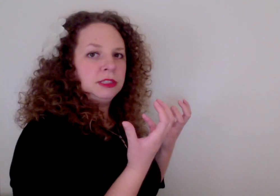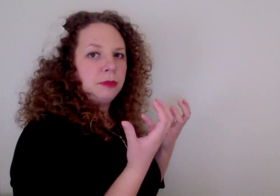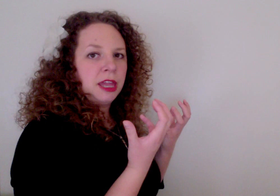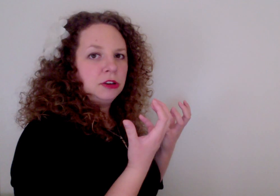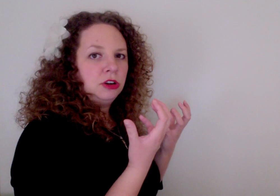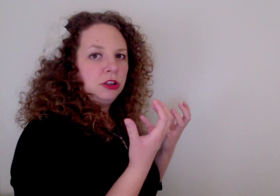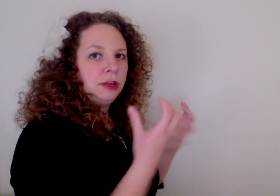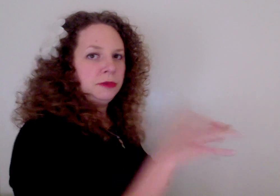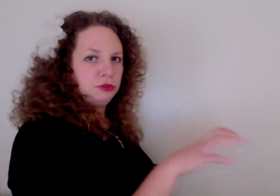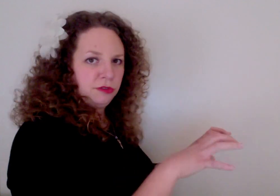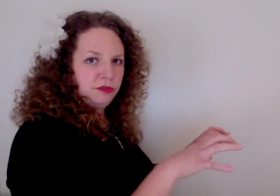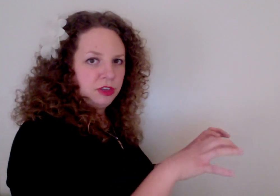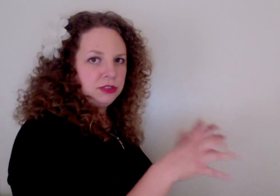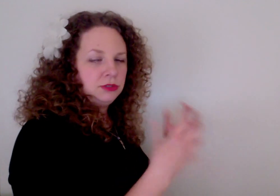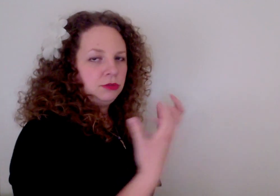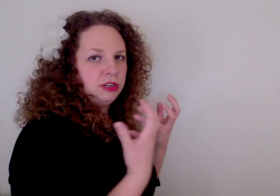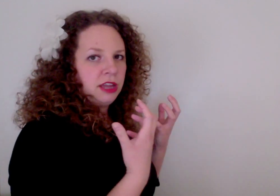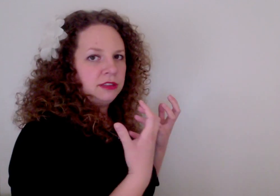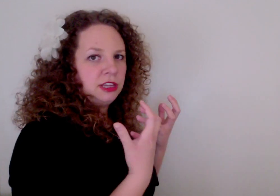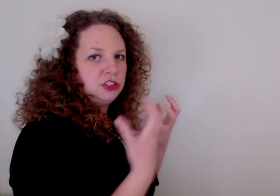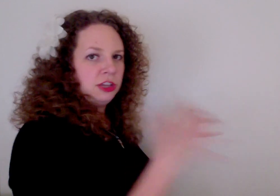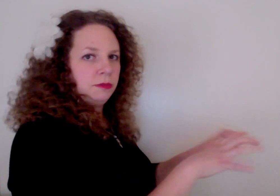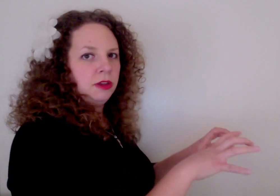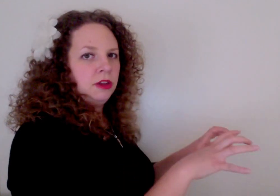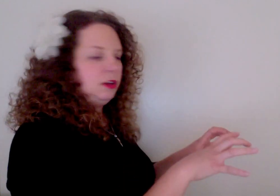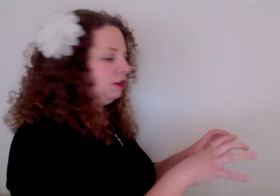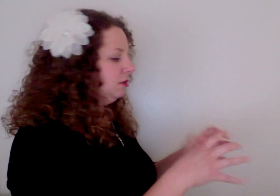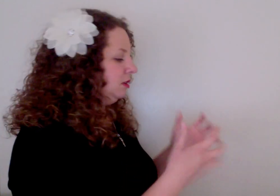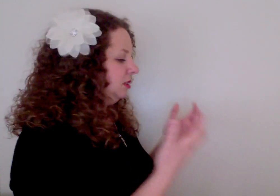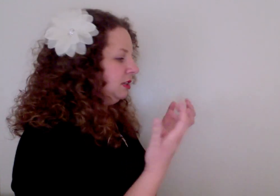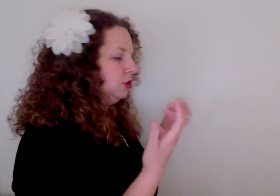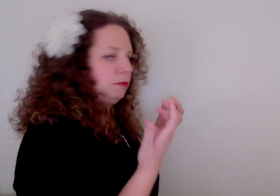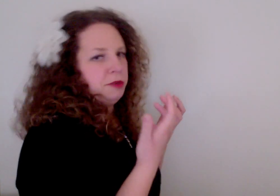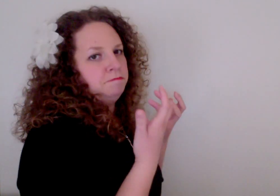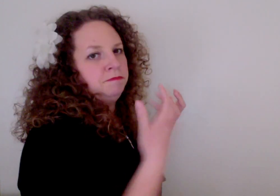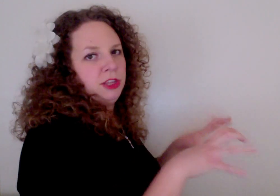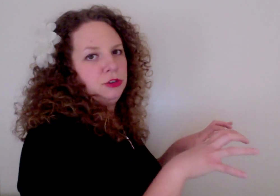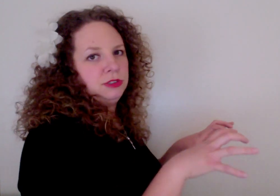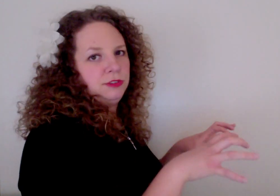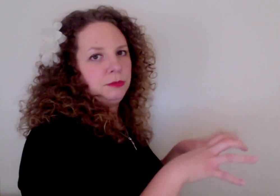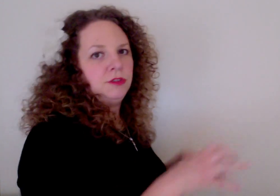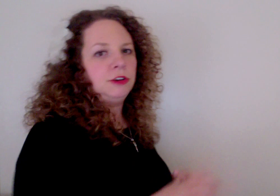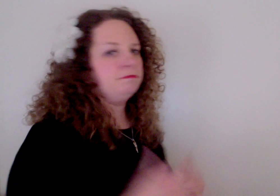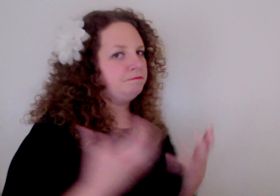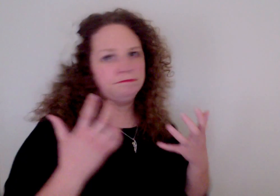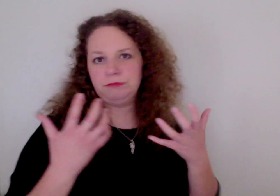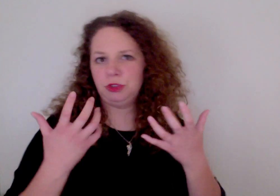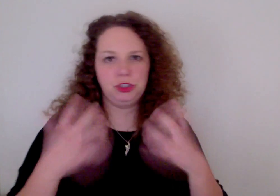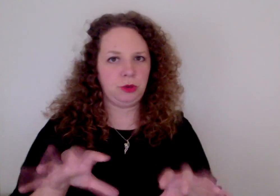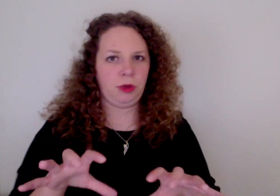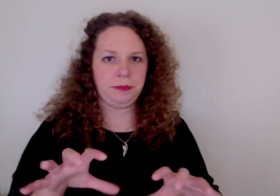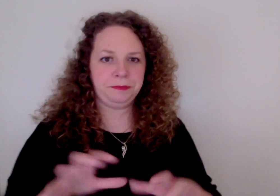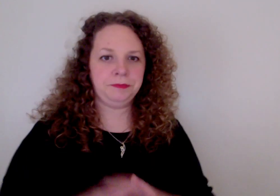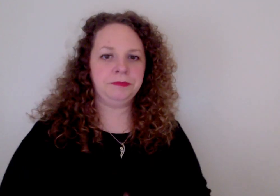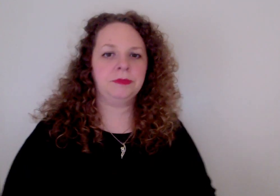my hand curl up into a fist or an S hand shape. It stays open and you just flip it over. Don't want.